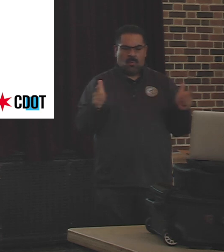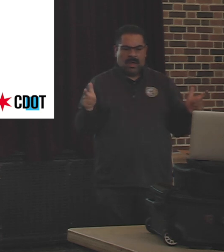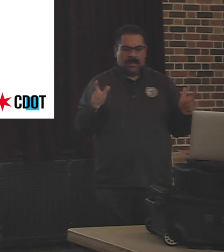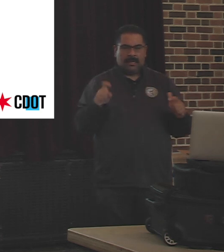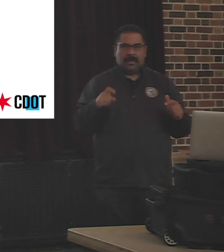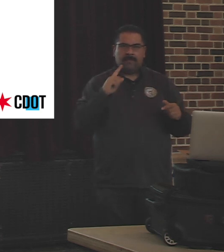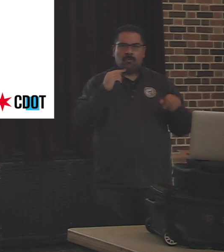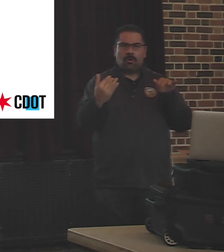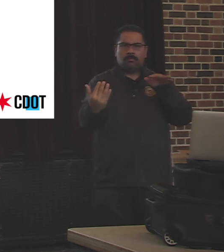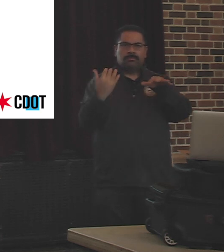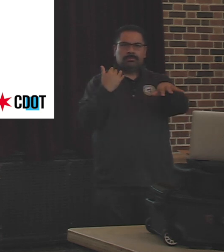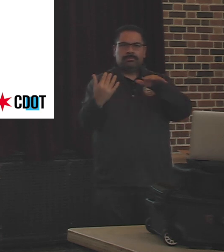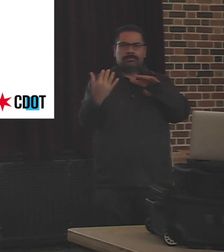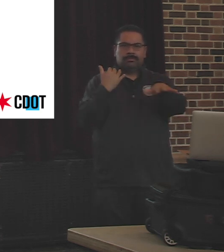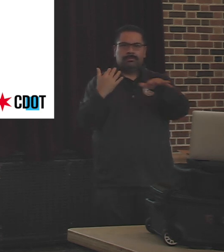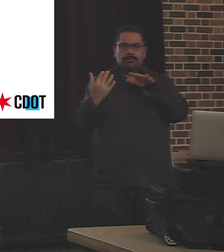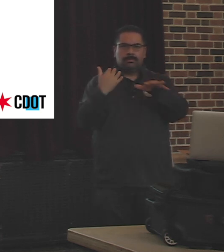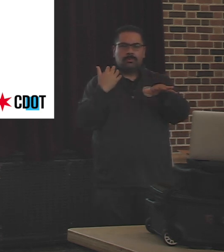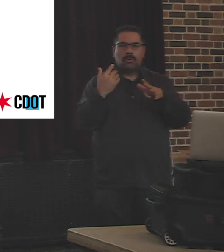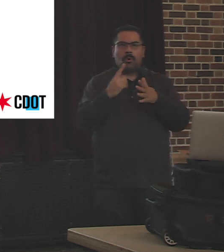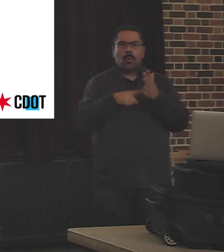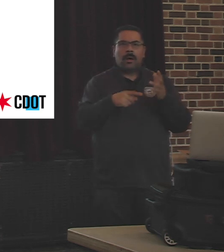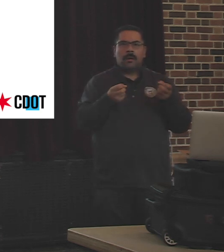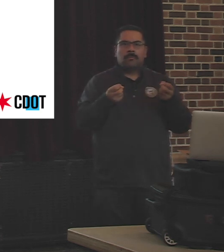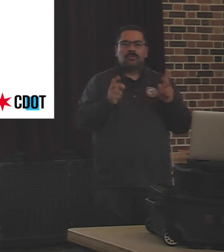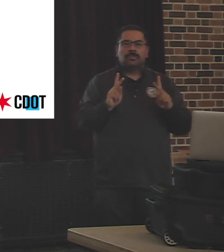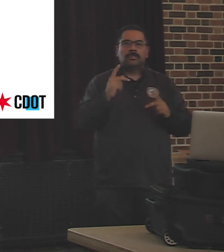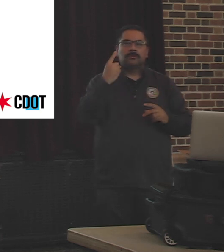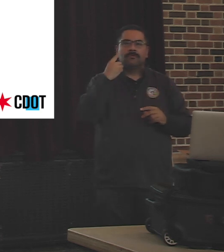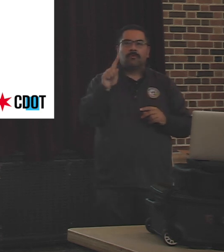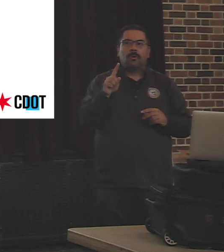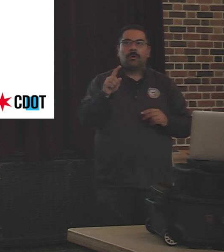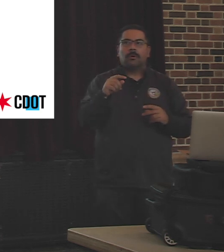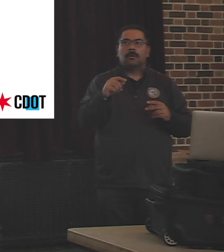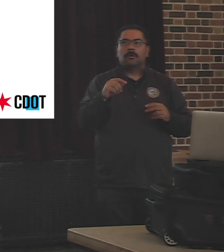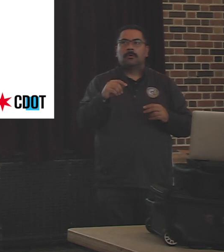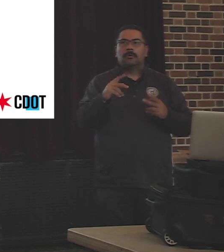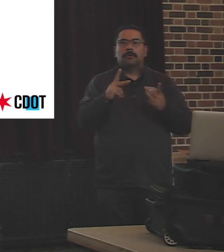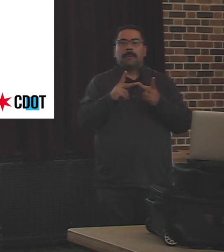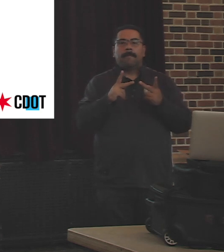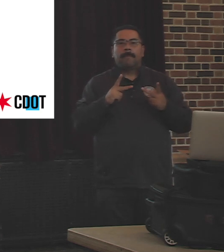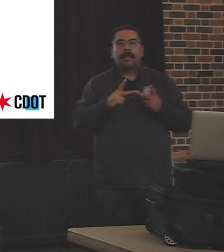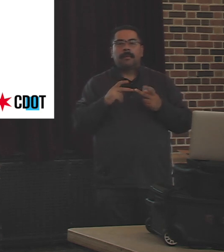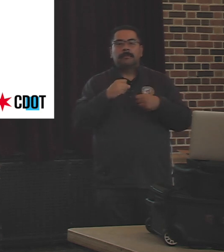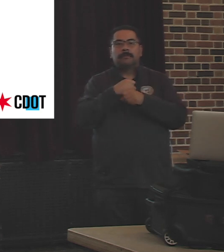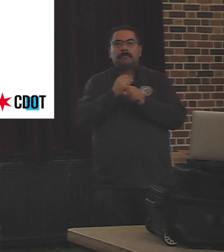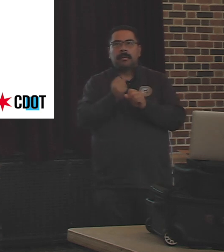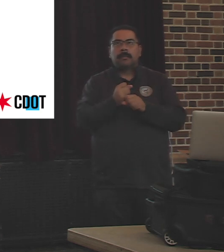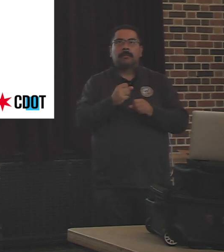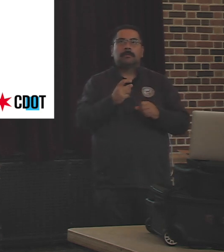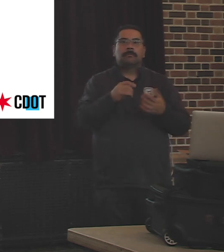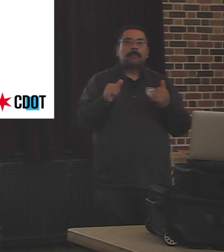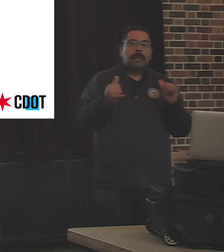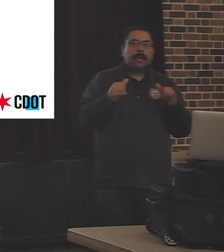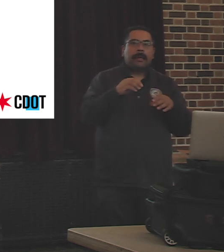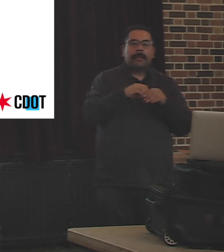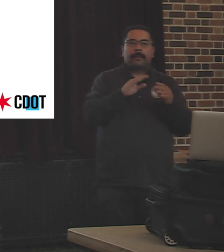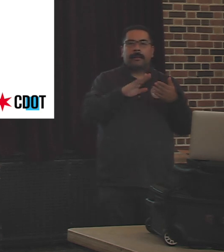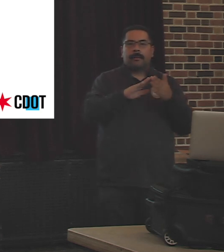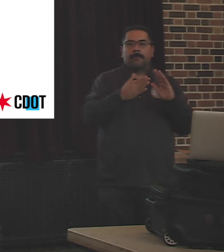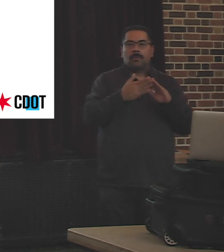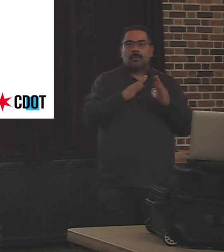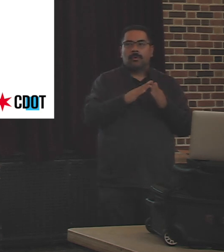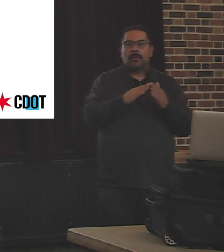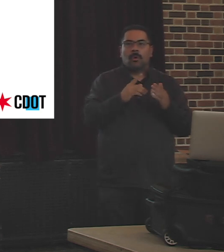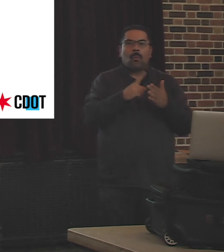going through? What are the opportunities for placemaking and spaces for the community? But there's sort of what are